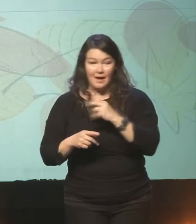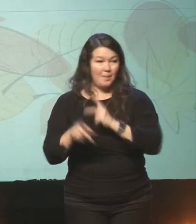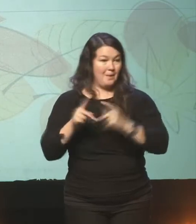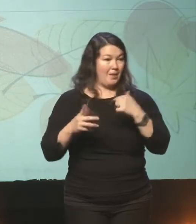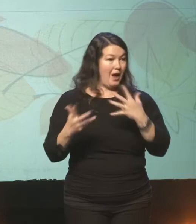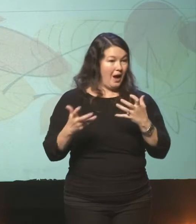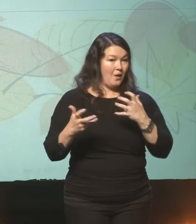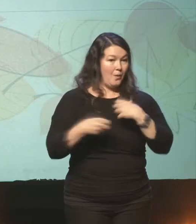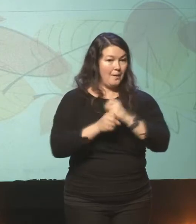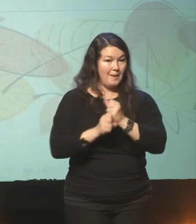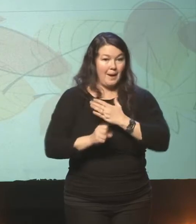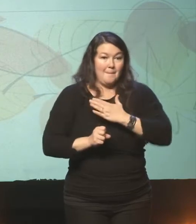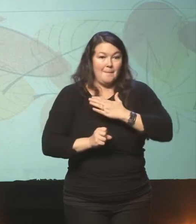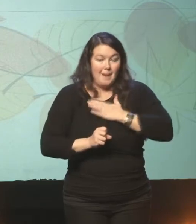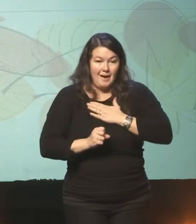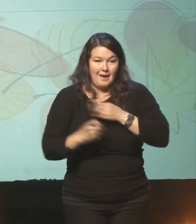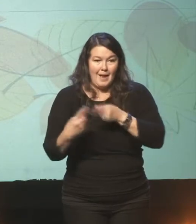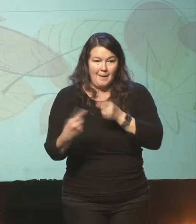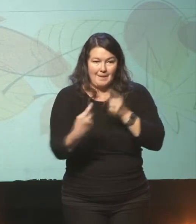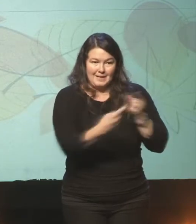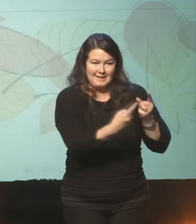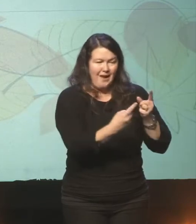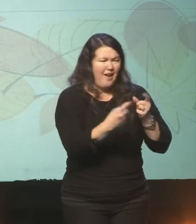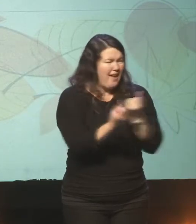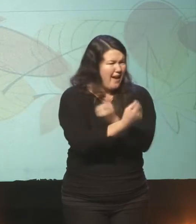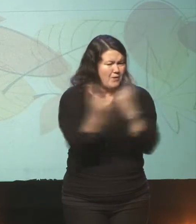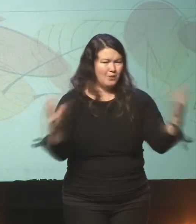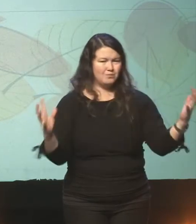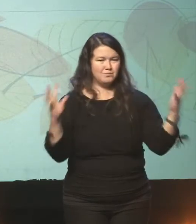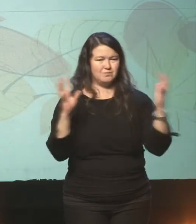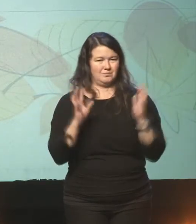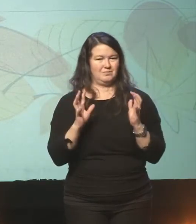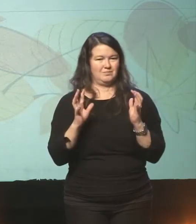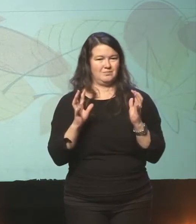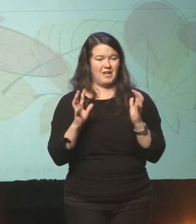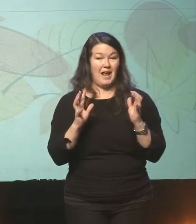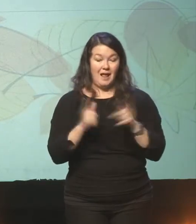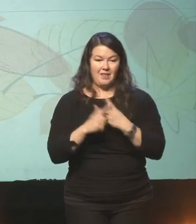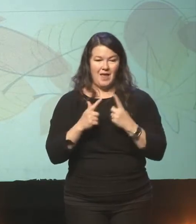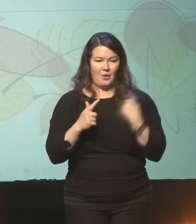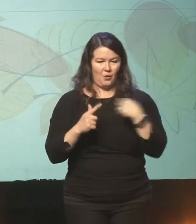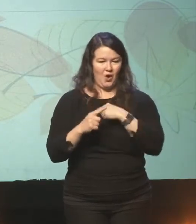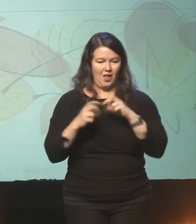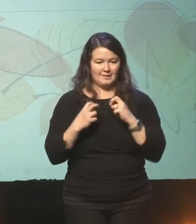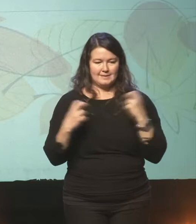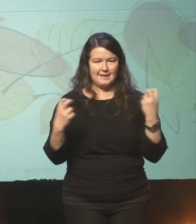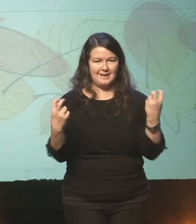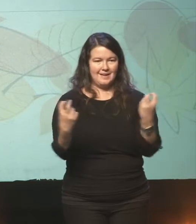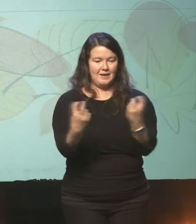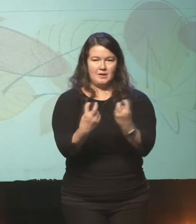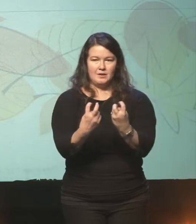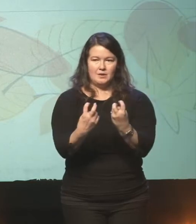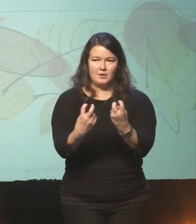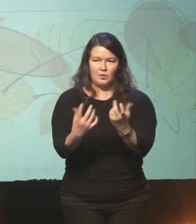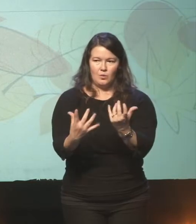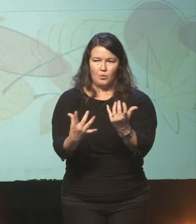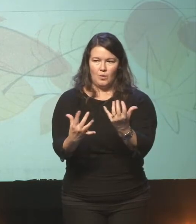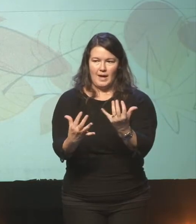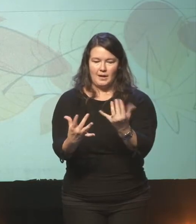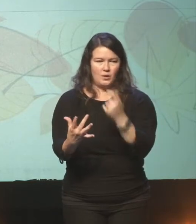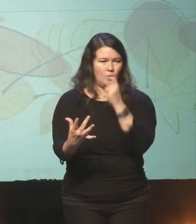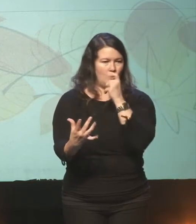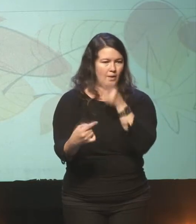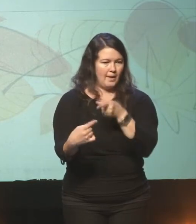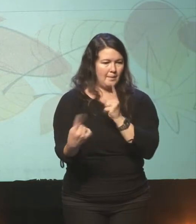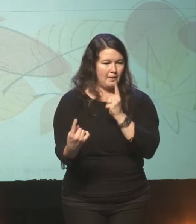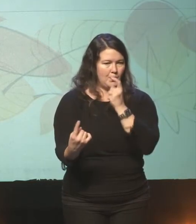make my enemies. They all come to the table. And then at some point in time, I'm sitting around the table and I realize, wait a second, who's the